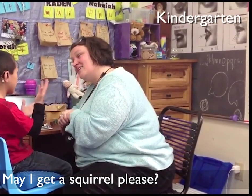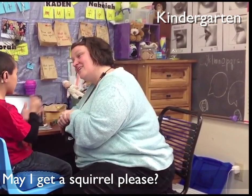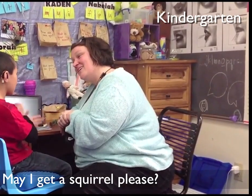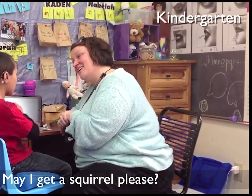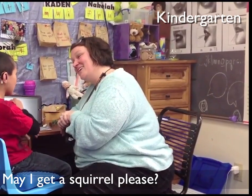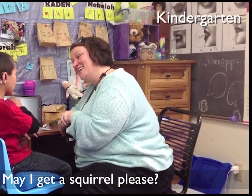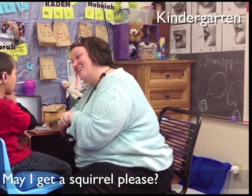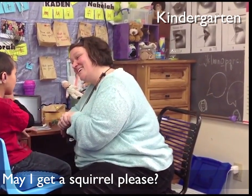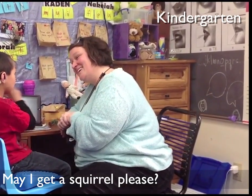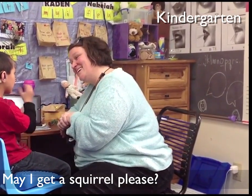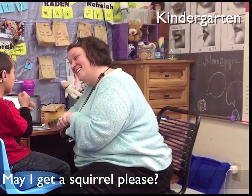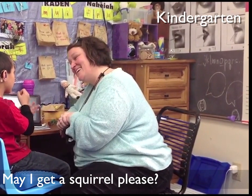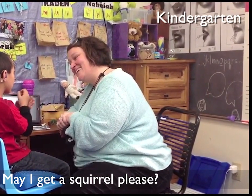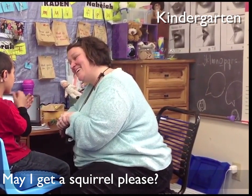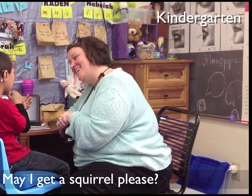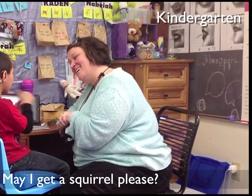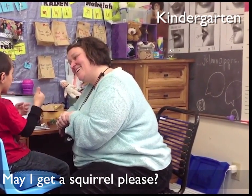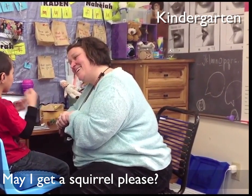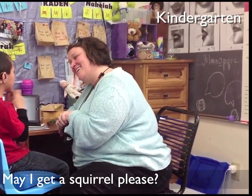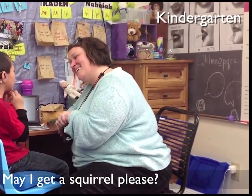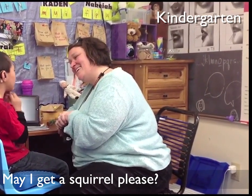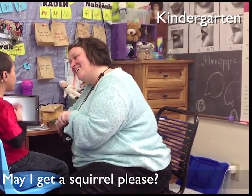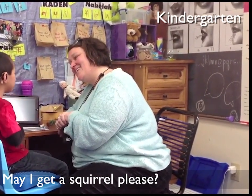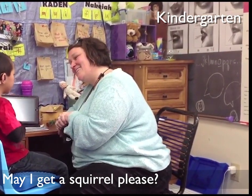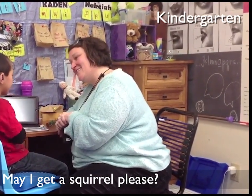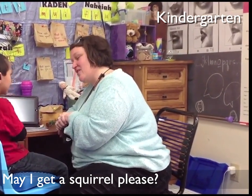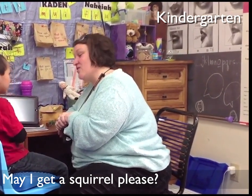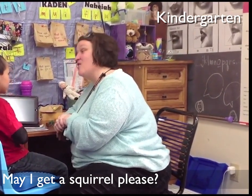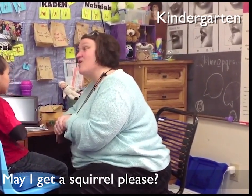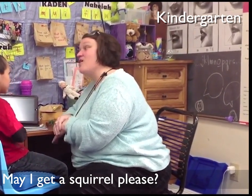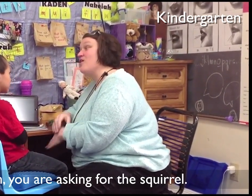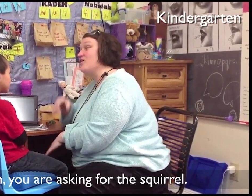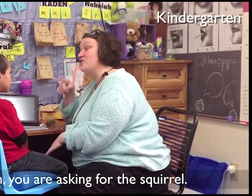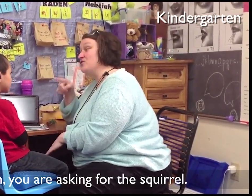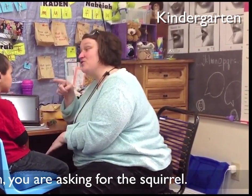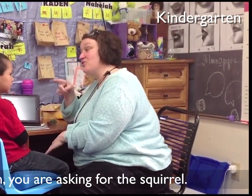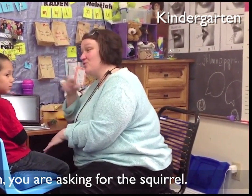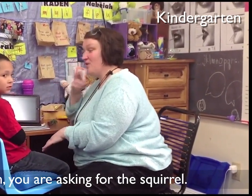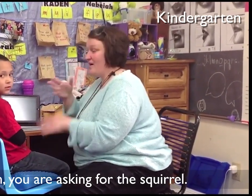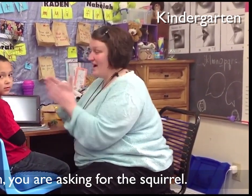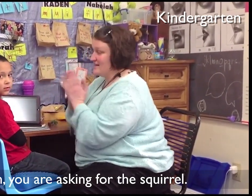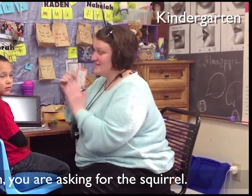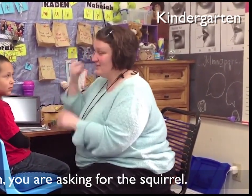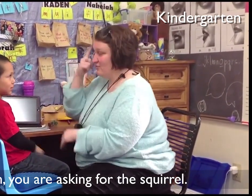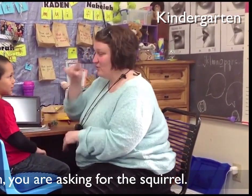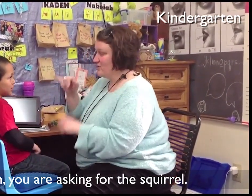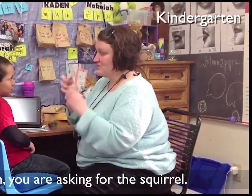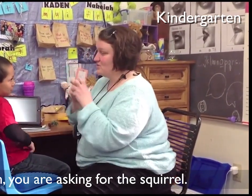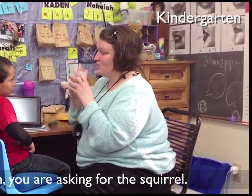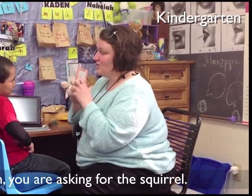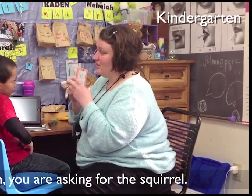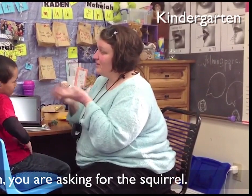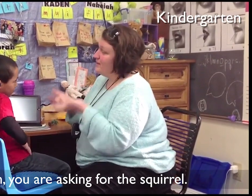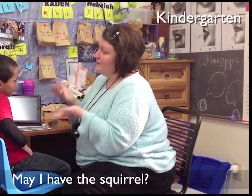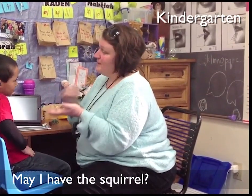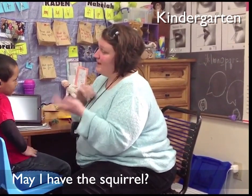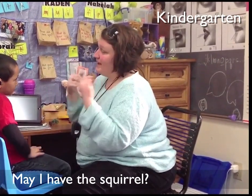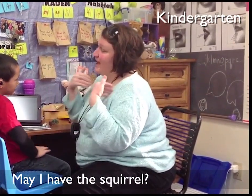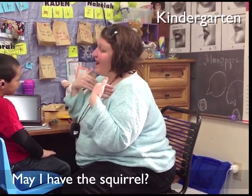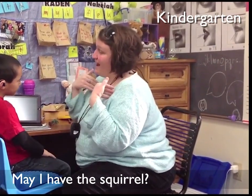May I get a squirrel, please? Oh, you are asking for the squirrel. May I